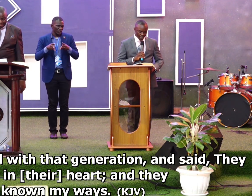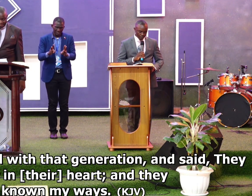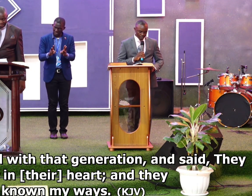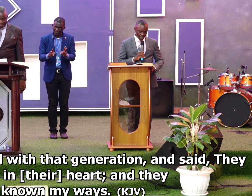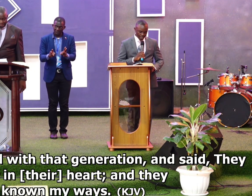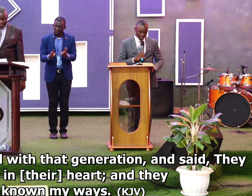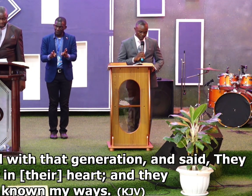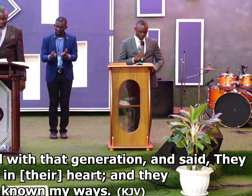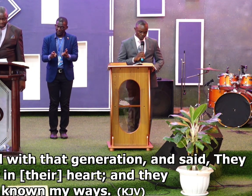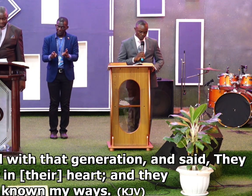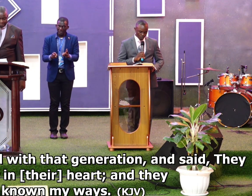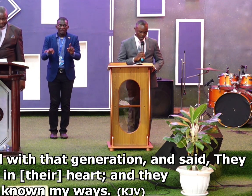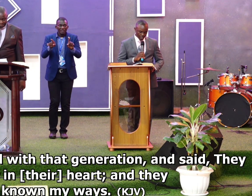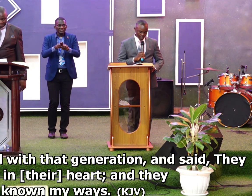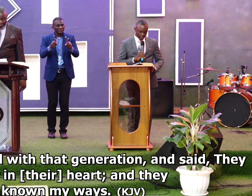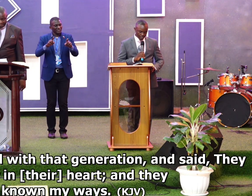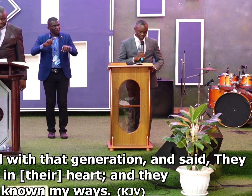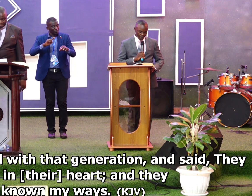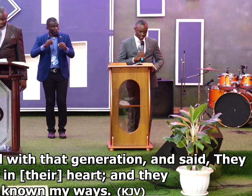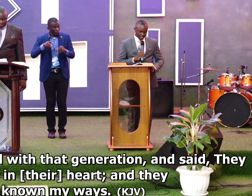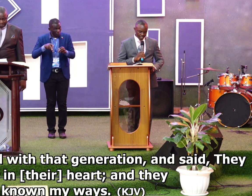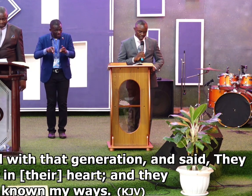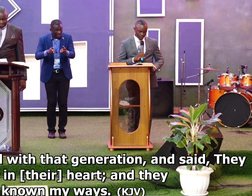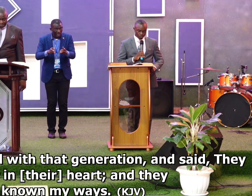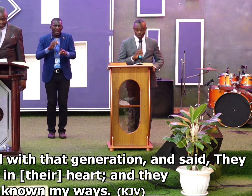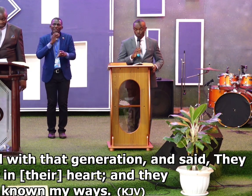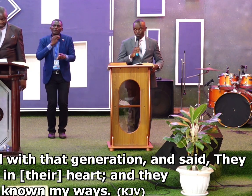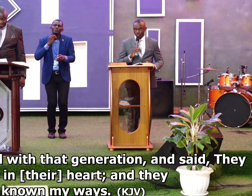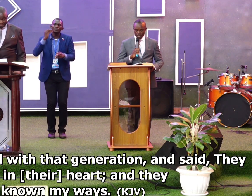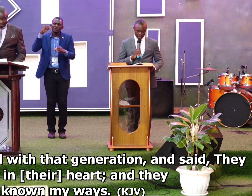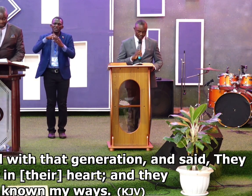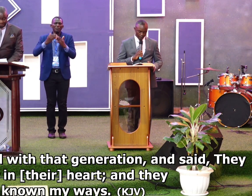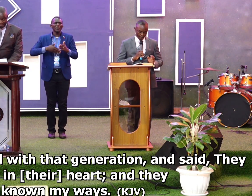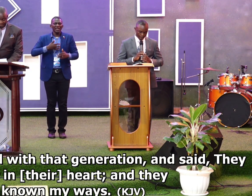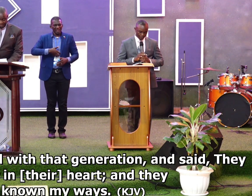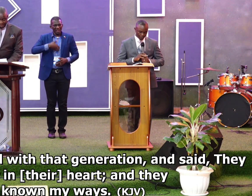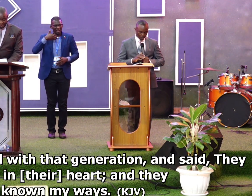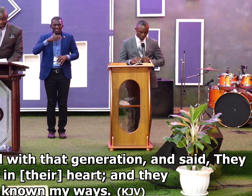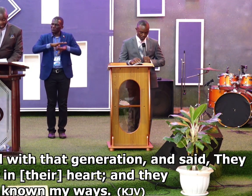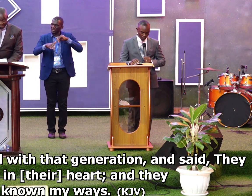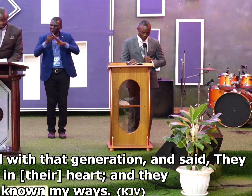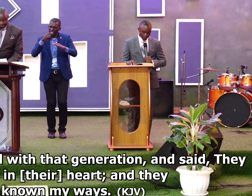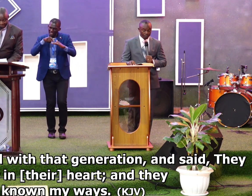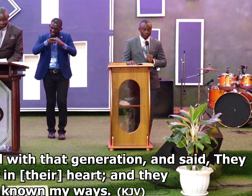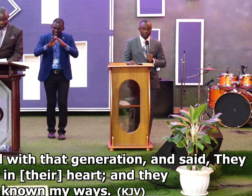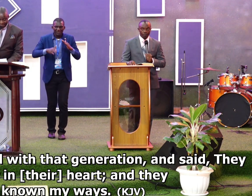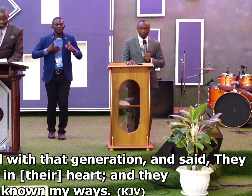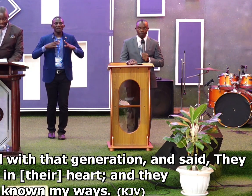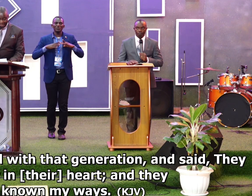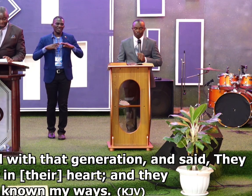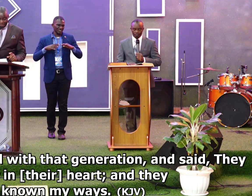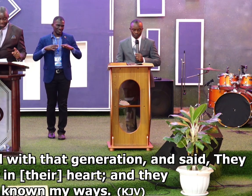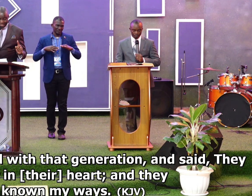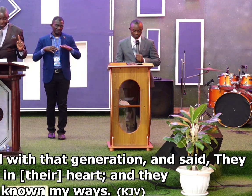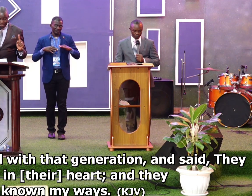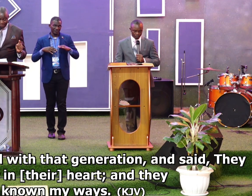Nga bwe nalayira mu busungu bwange, tebaliyingira mu kiwumulo kyange. Amen.